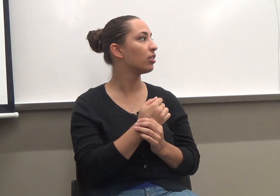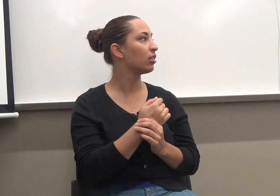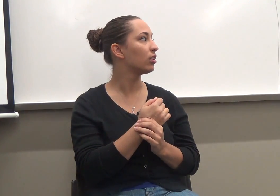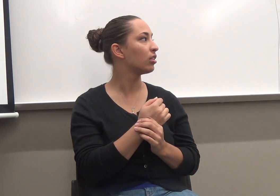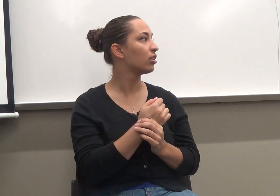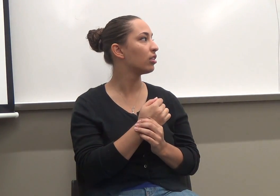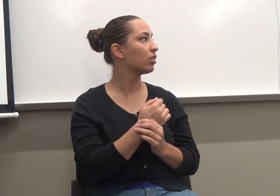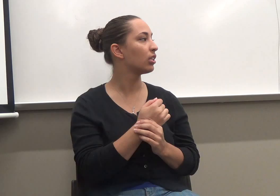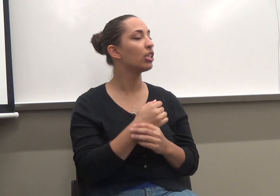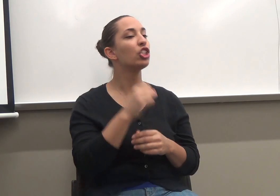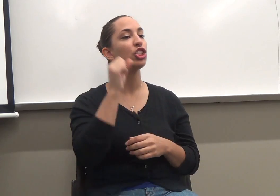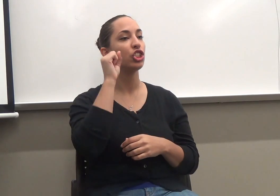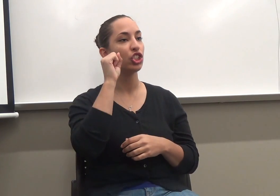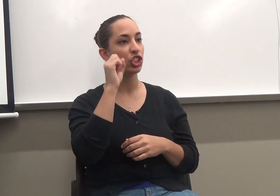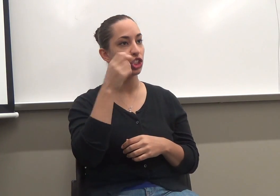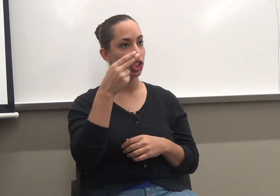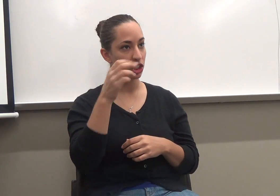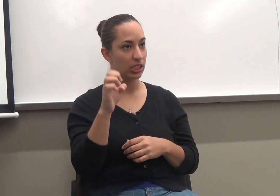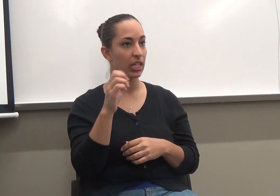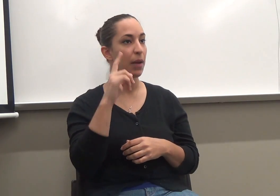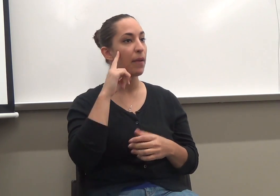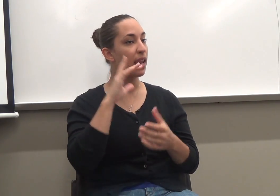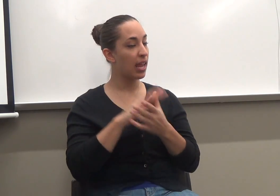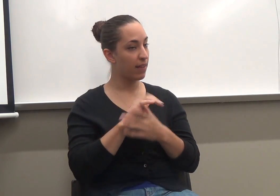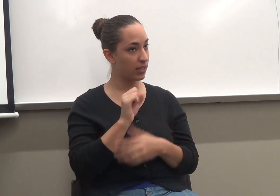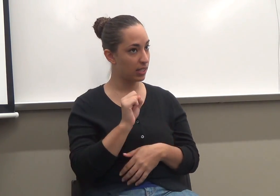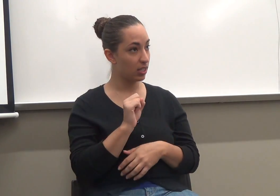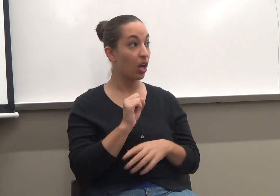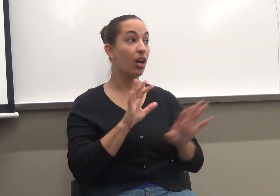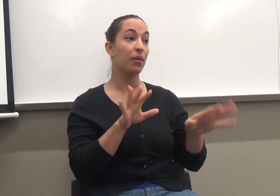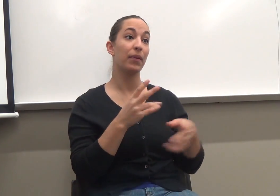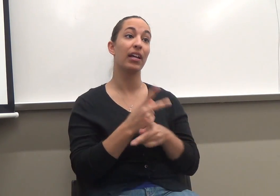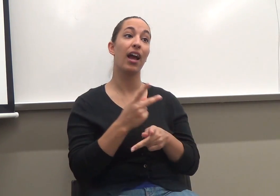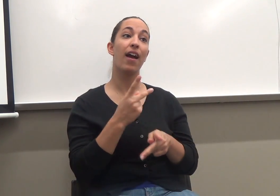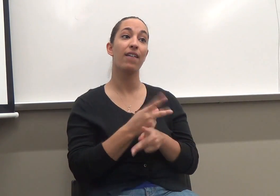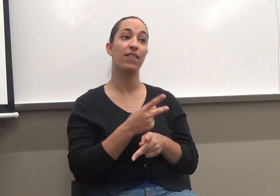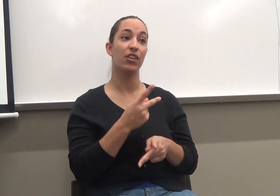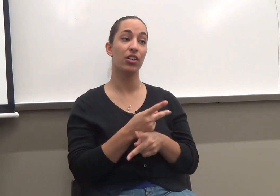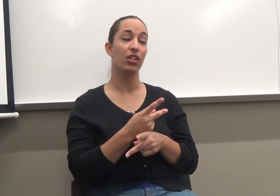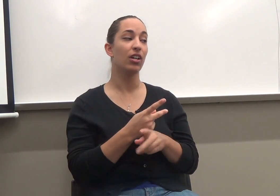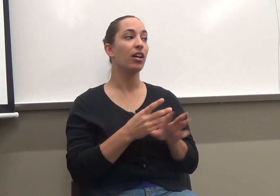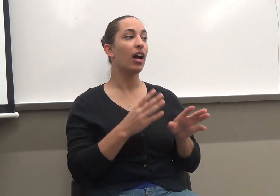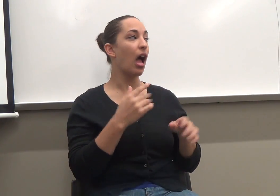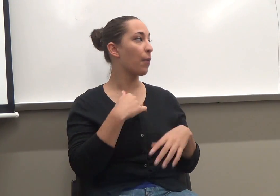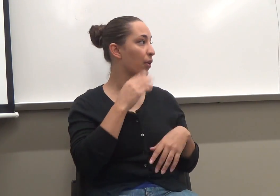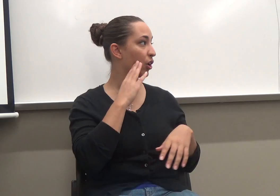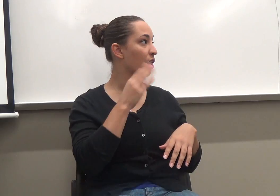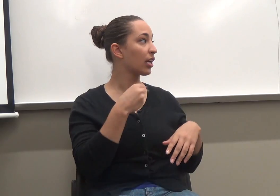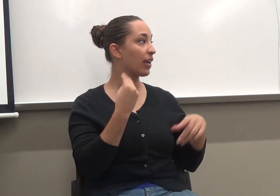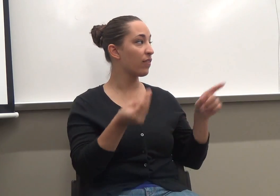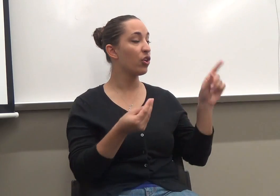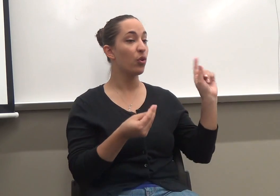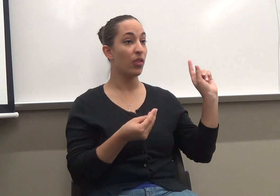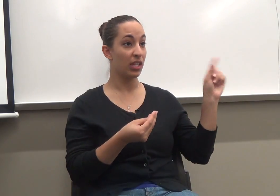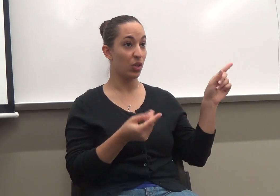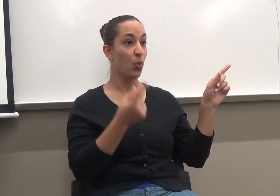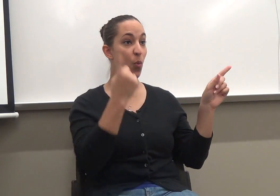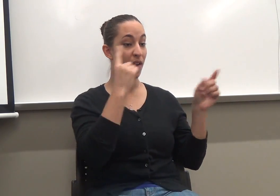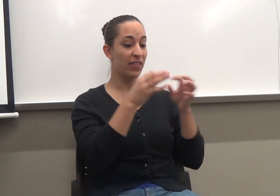Yeah, she believes. Yeah, and be careful. What I'm going to give you this is one of the sentences on here.